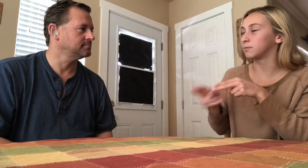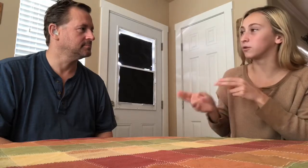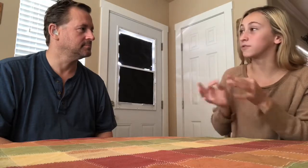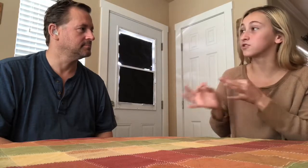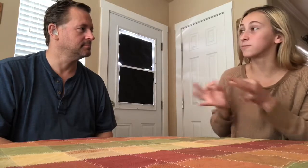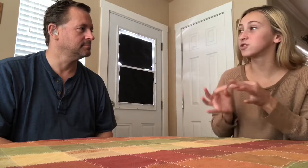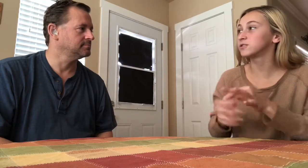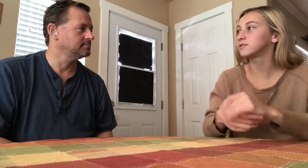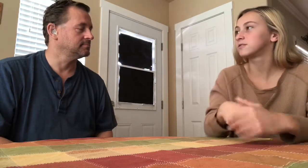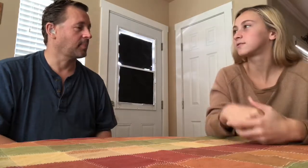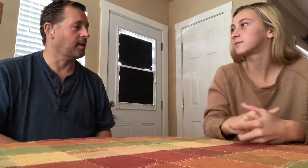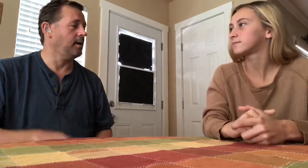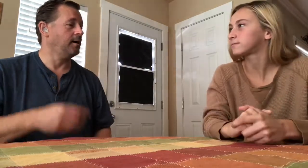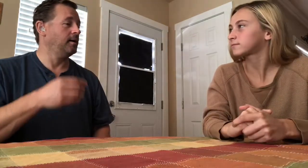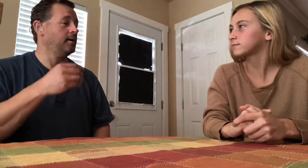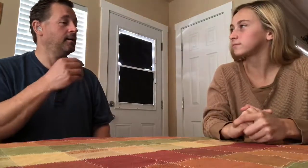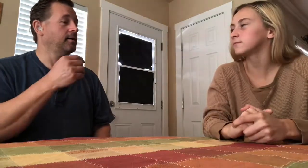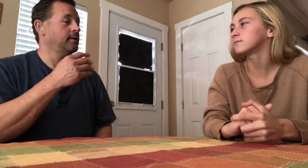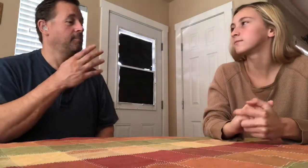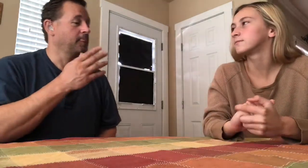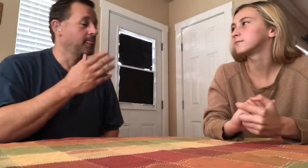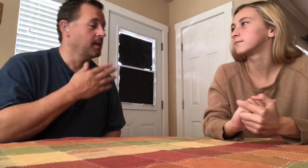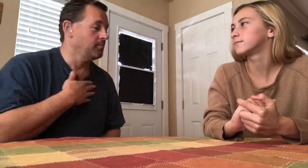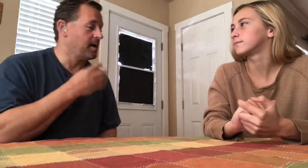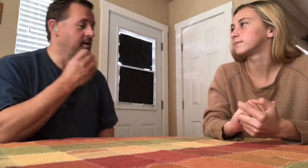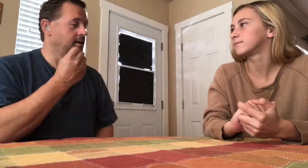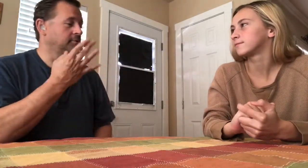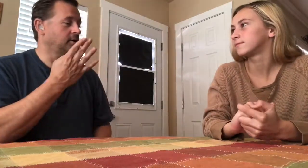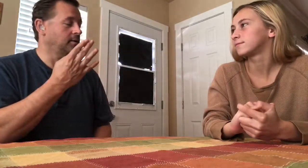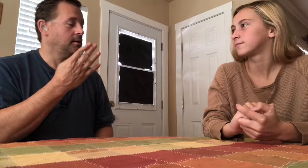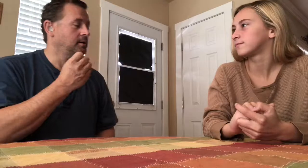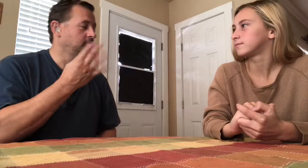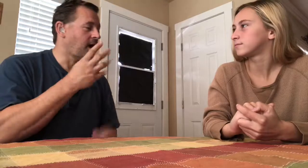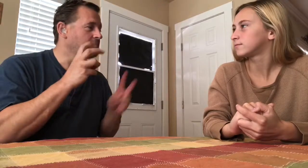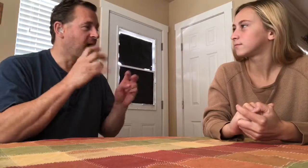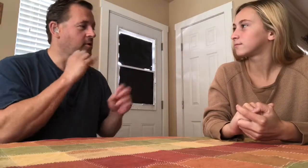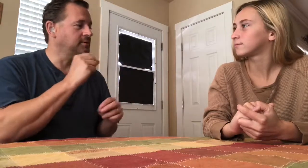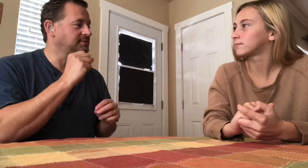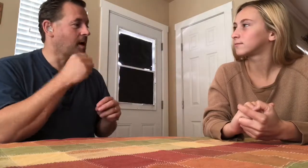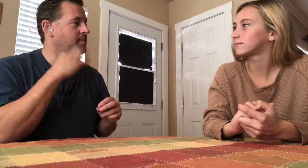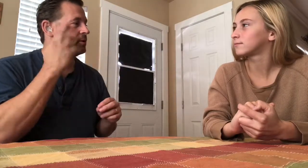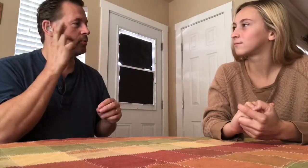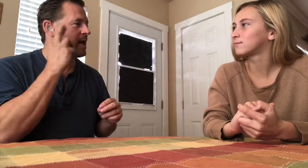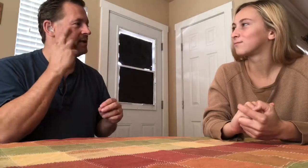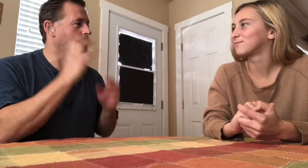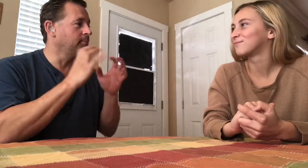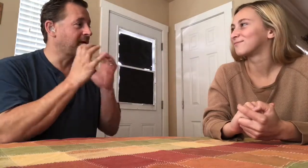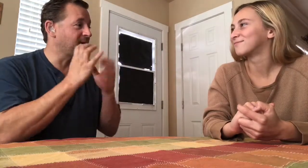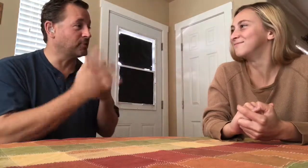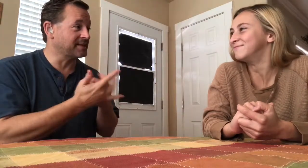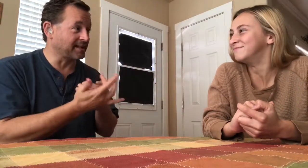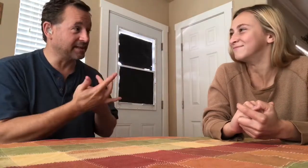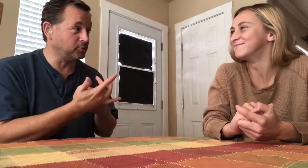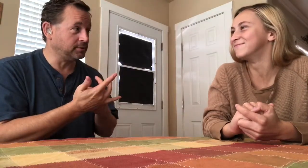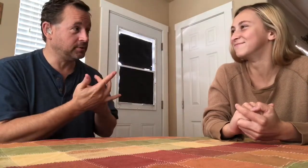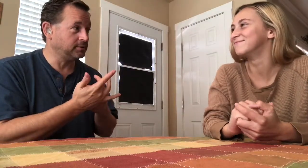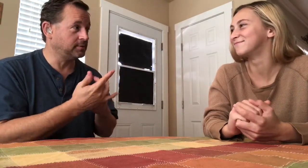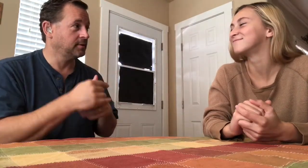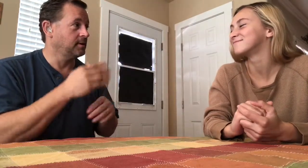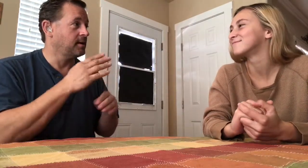brief description? Uh, my job title is I'm a radio communication technician